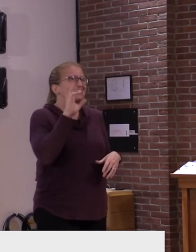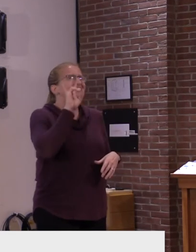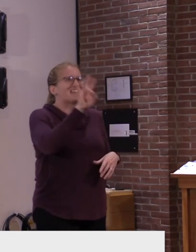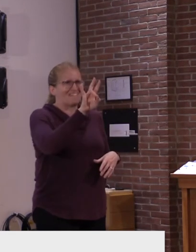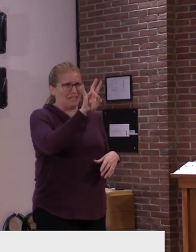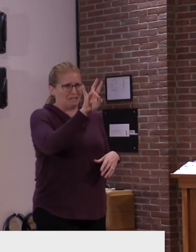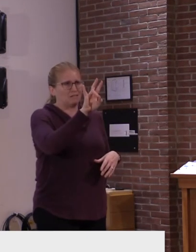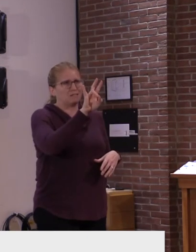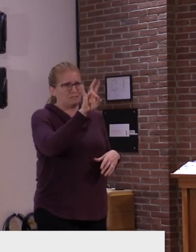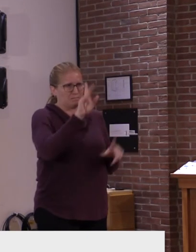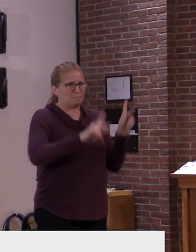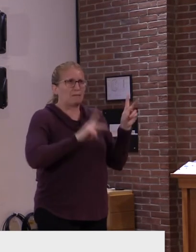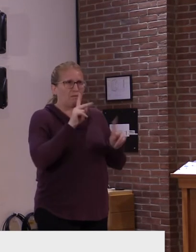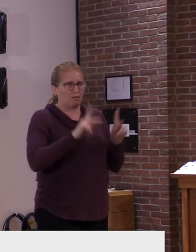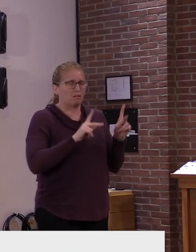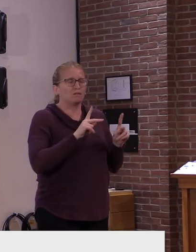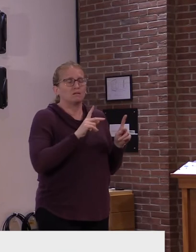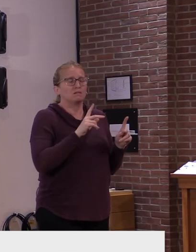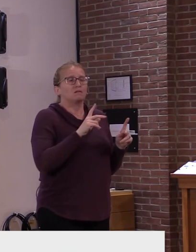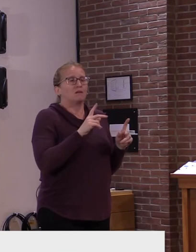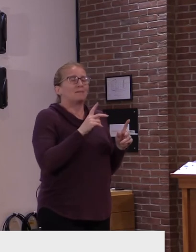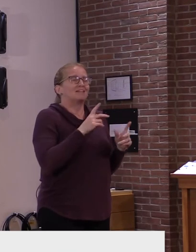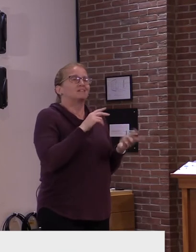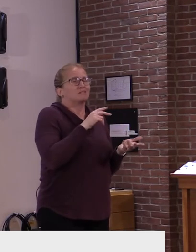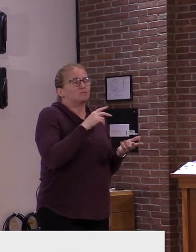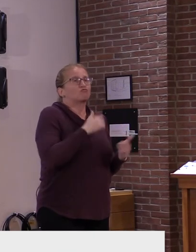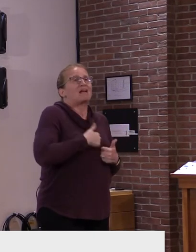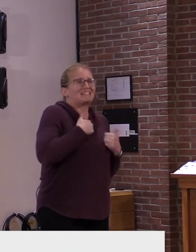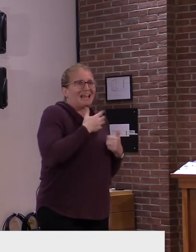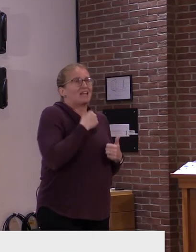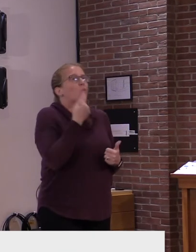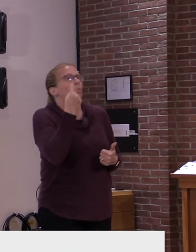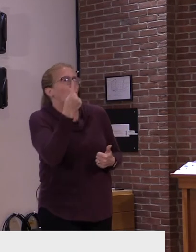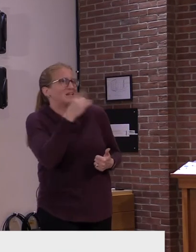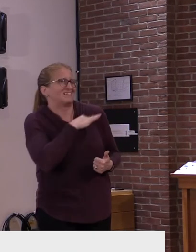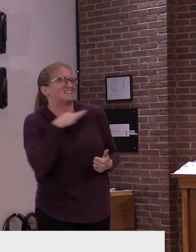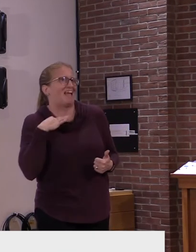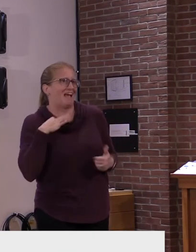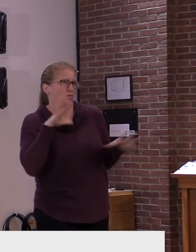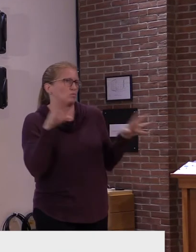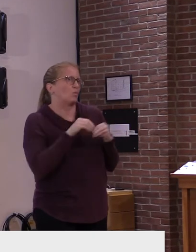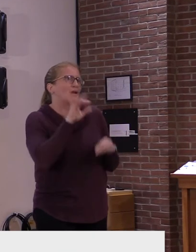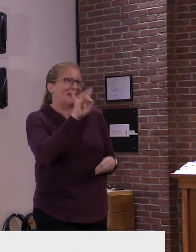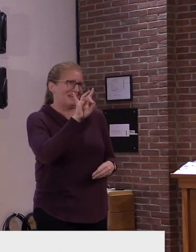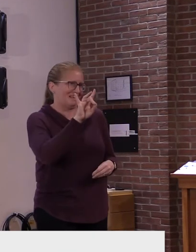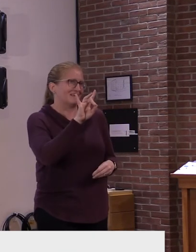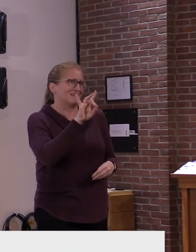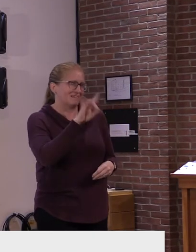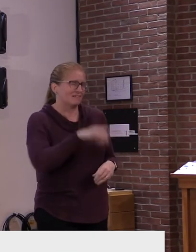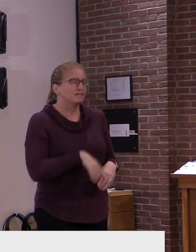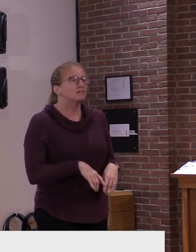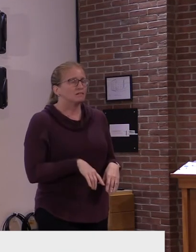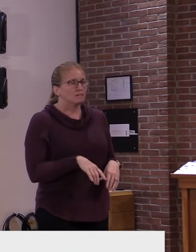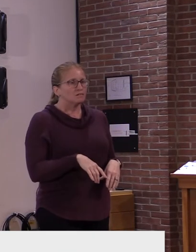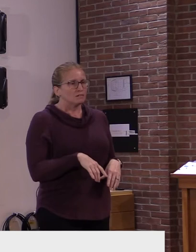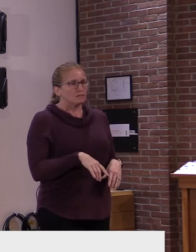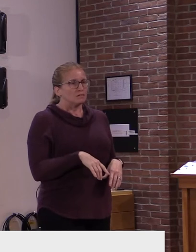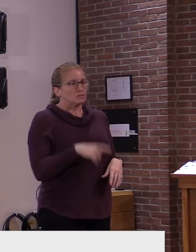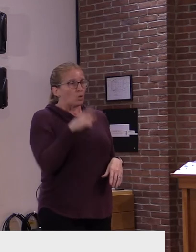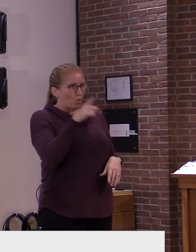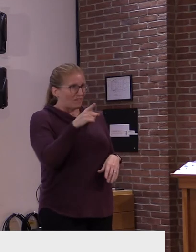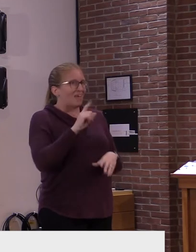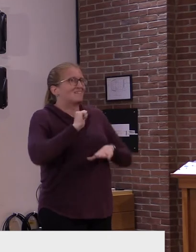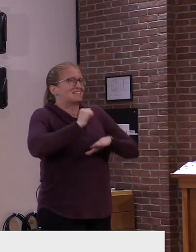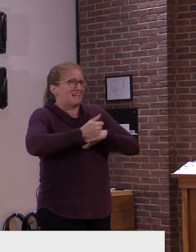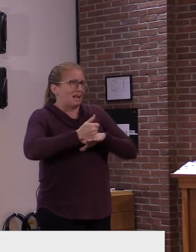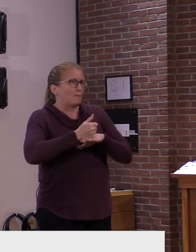positive residents and one positive staff they've started to cohort a a positive unit